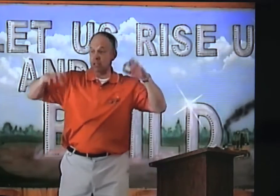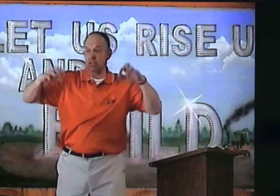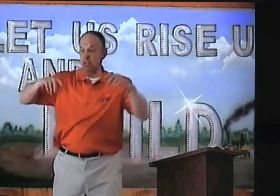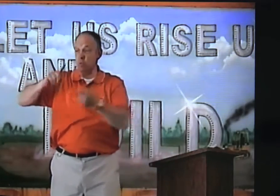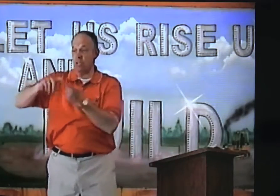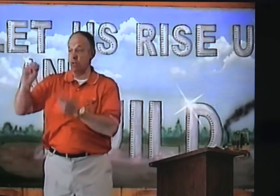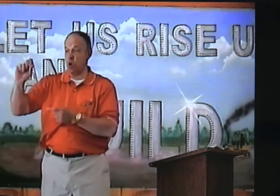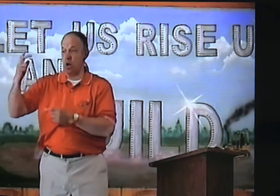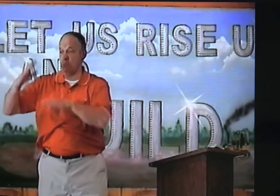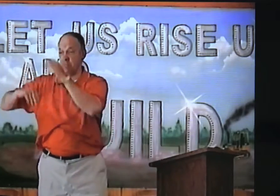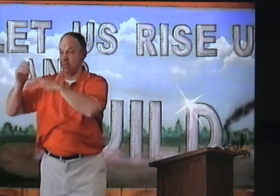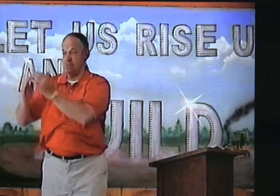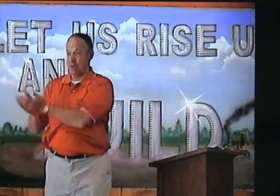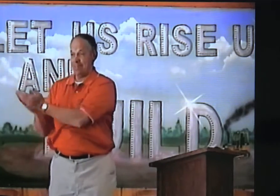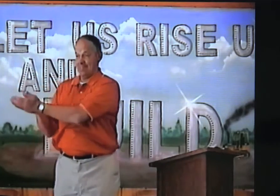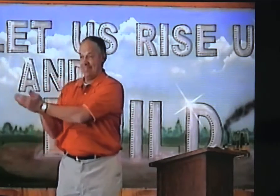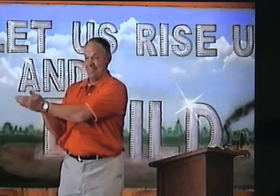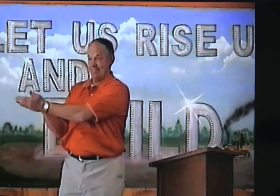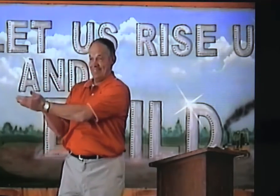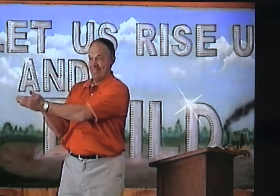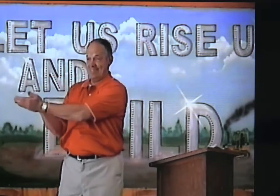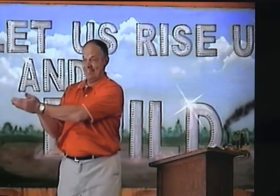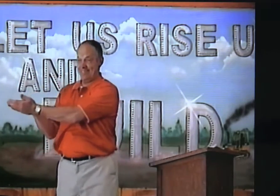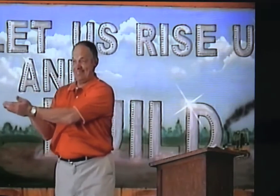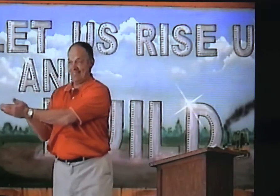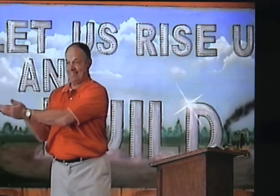It wasn't raining when Noah built the ark.